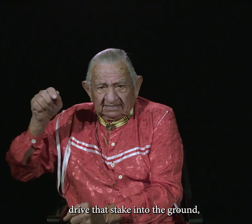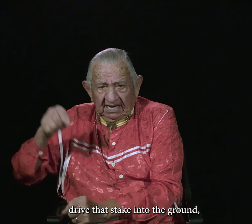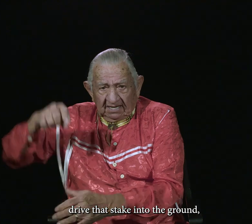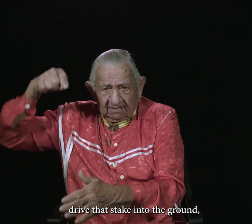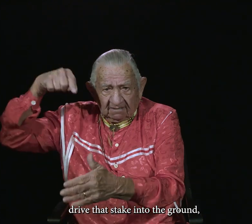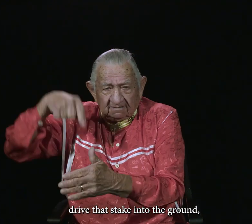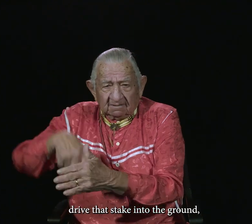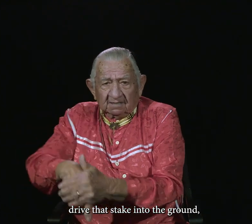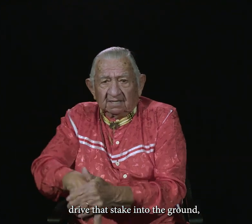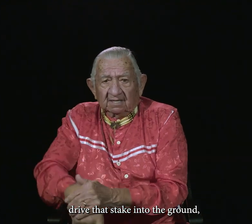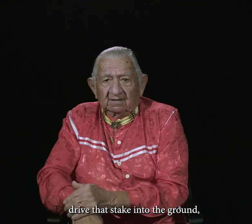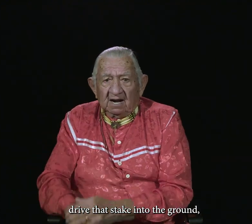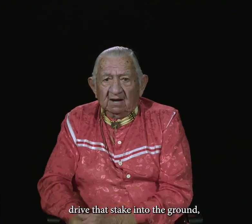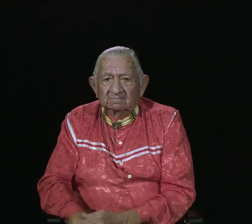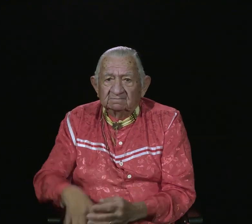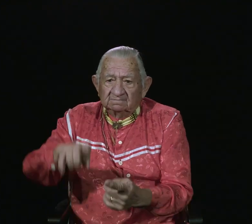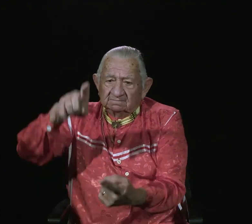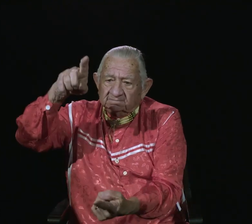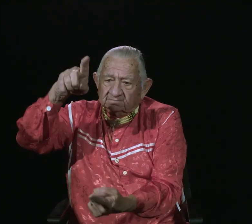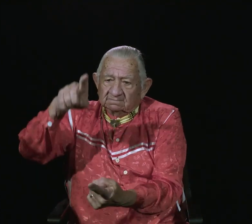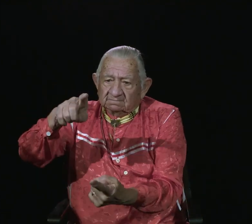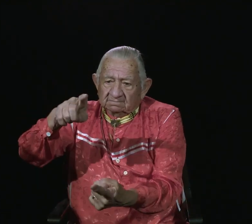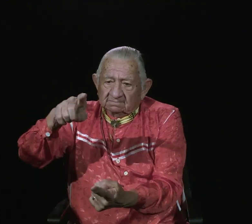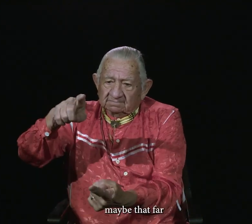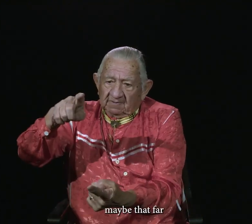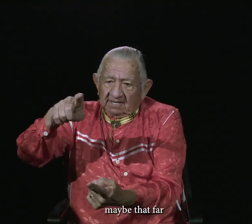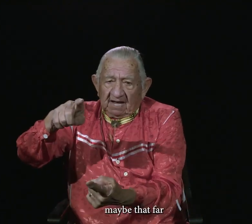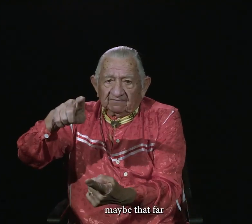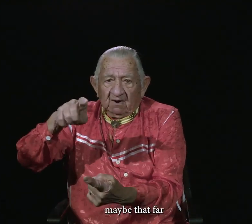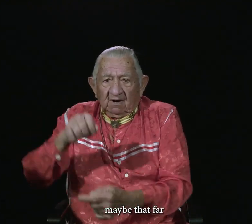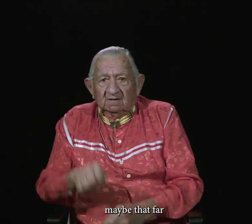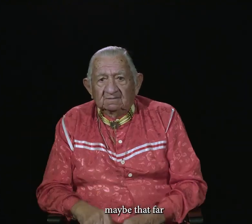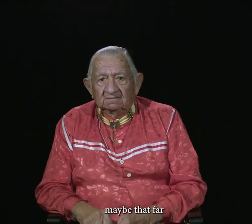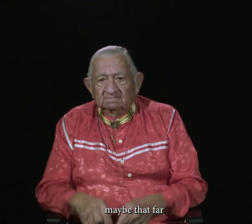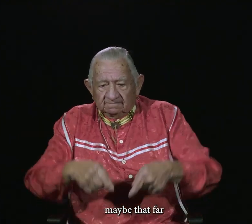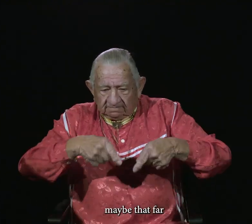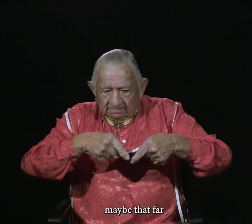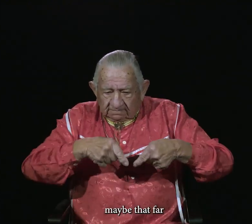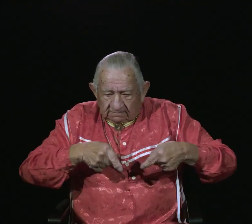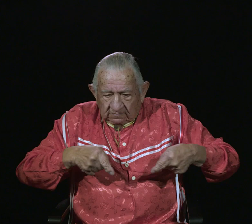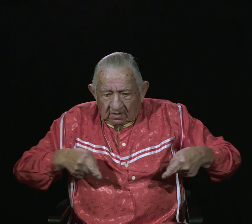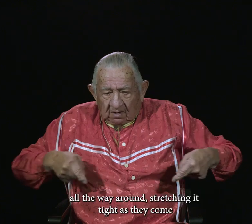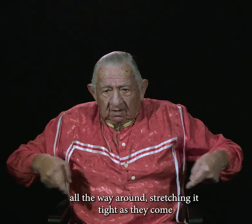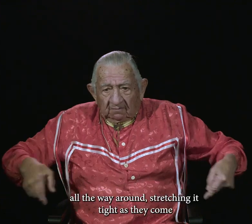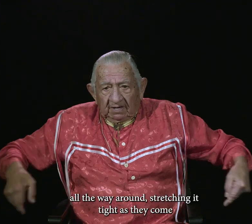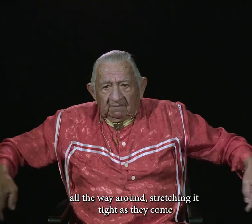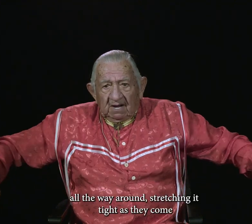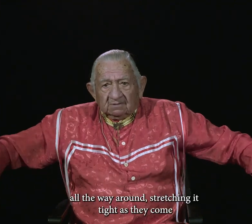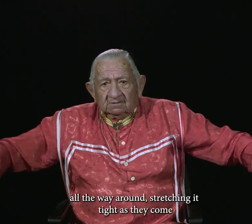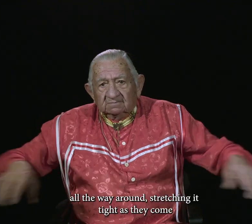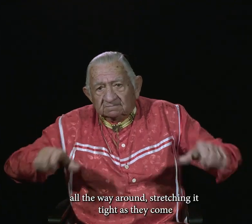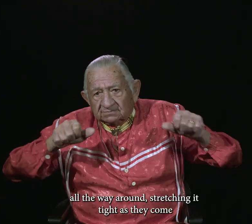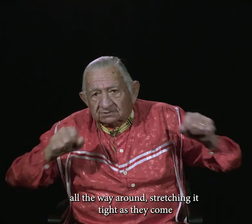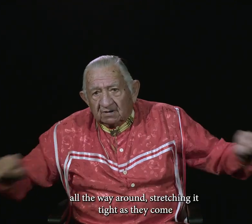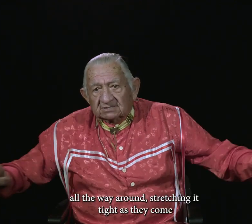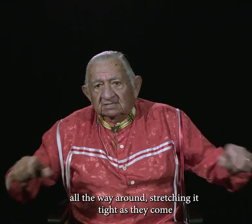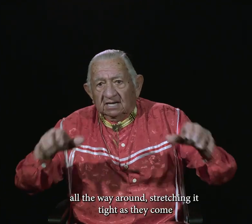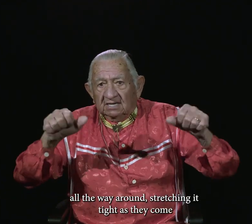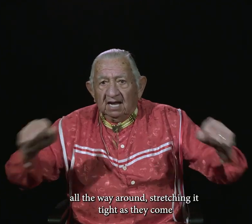stake into the ground, maybe that far, all the way around, stretching it tight